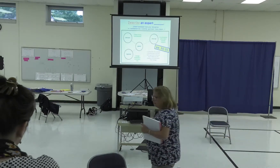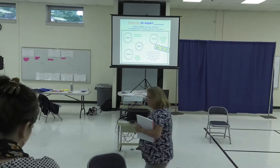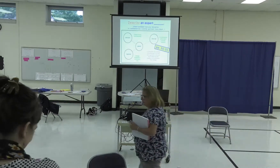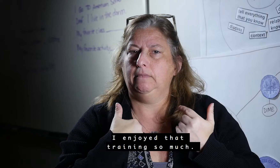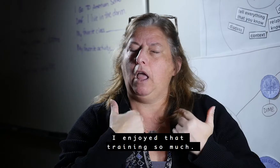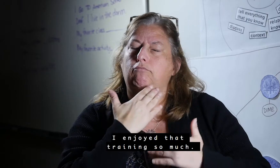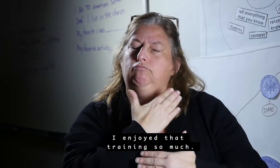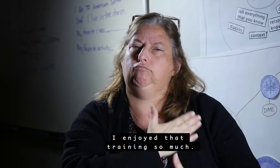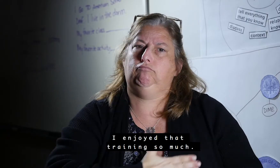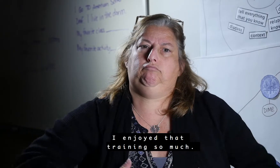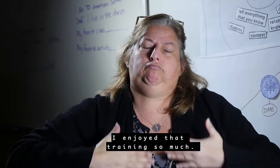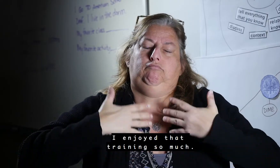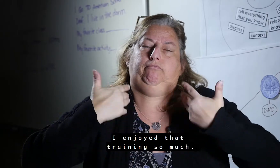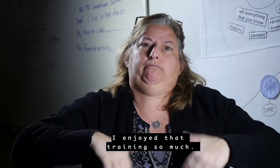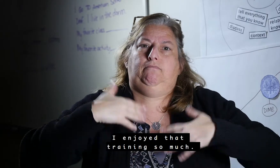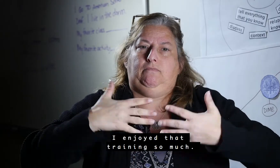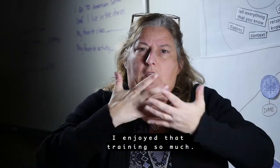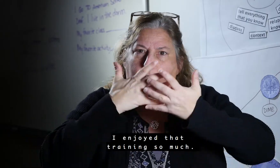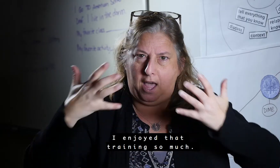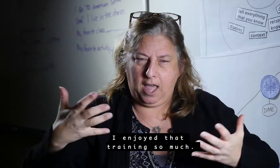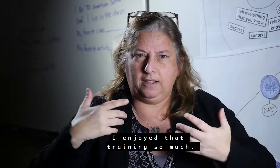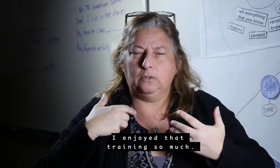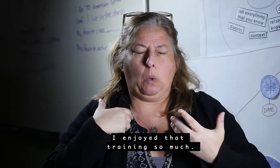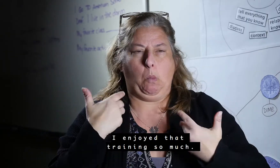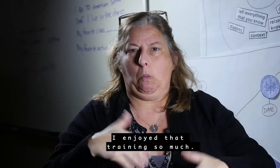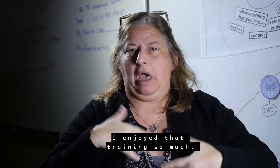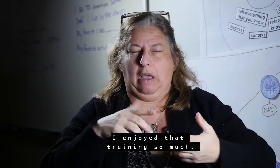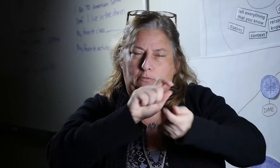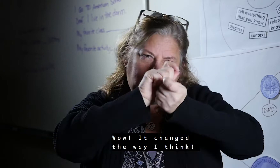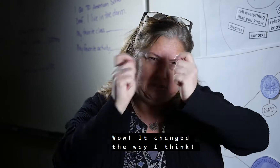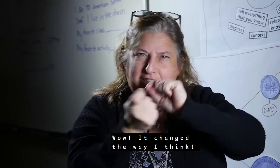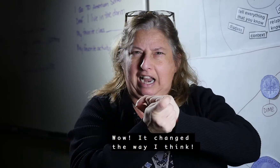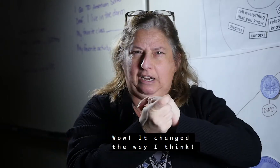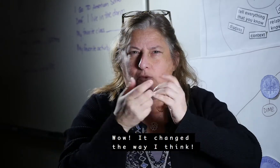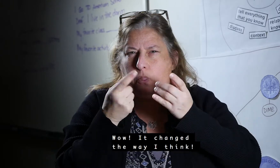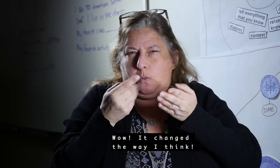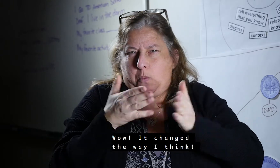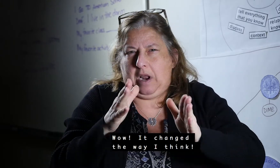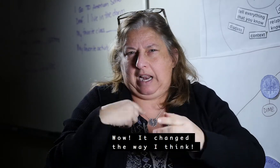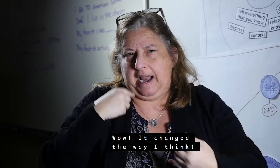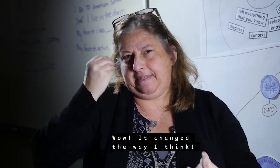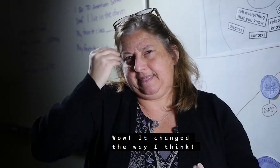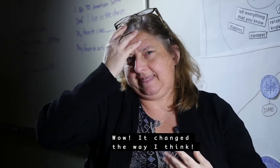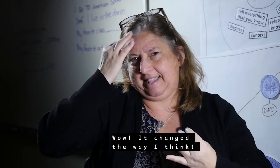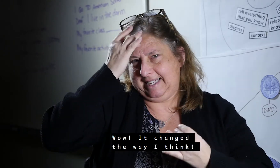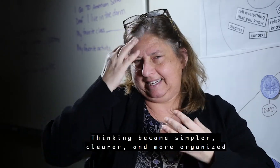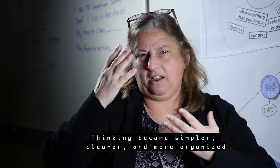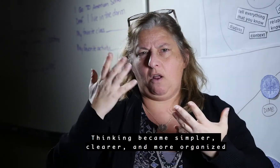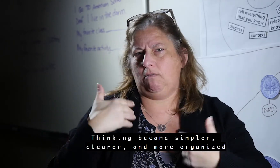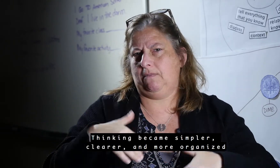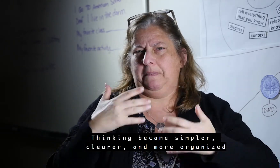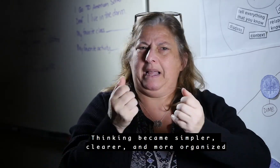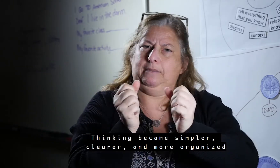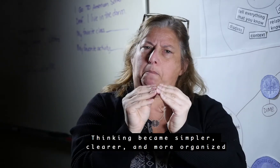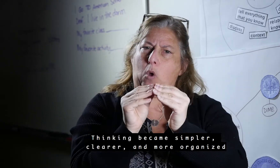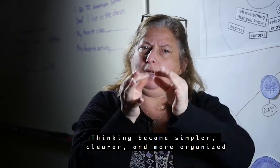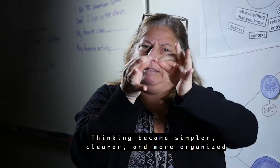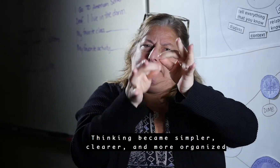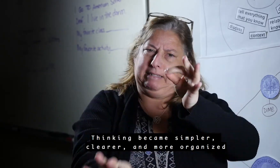I enjoyed that training so much. Wow! It changed the way I think. Thinking became simpler,